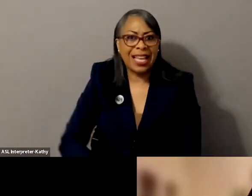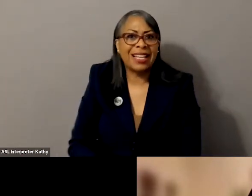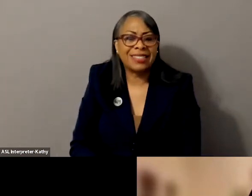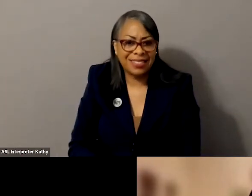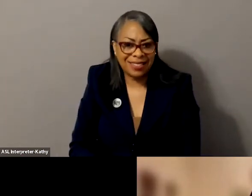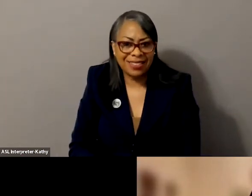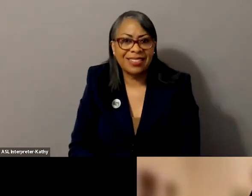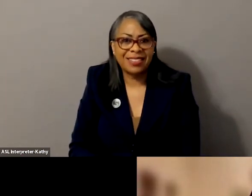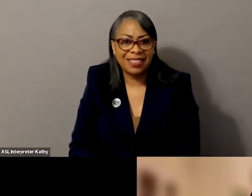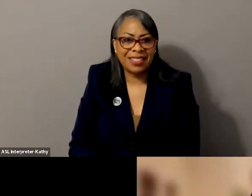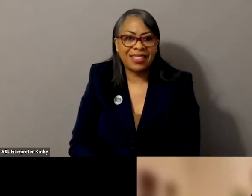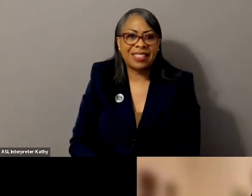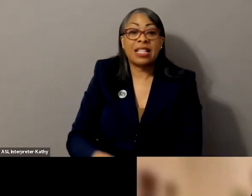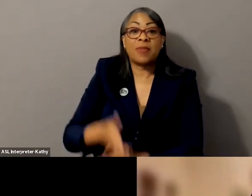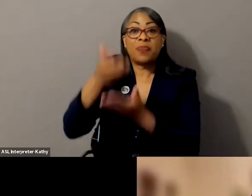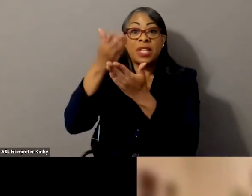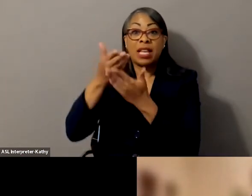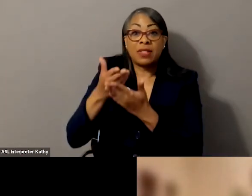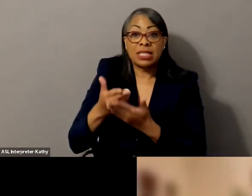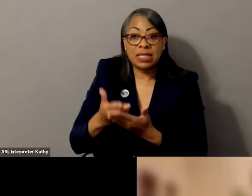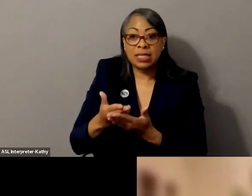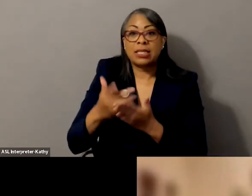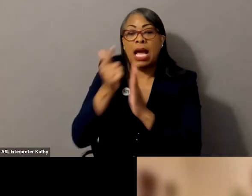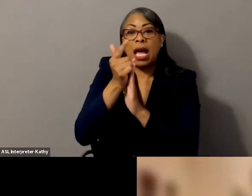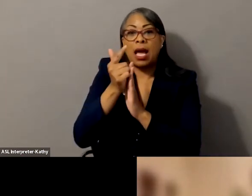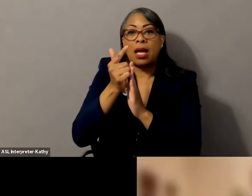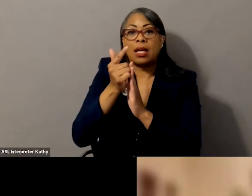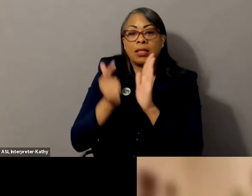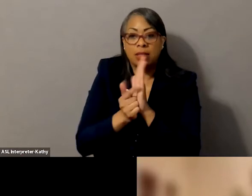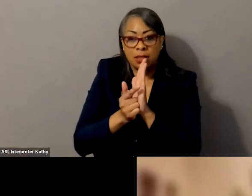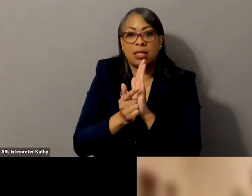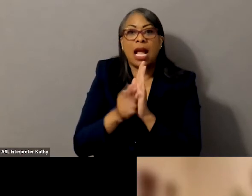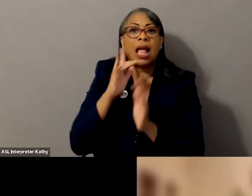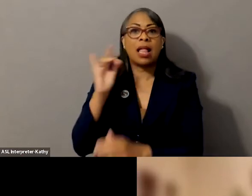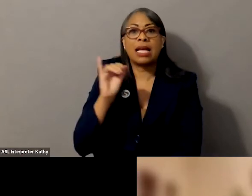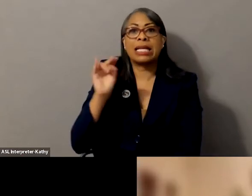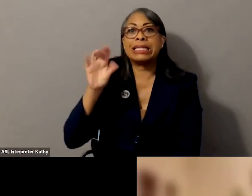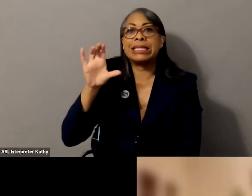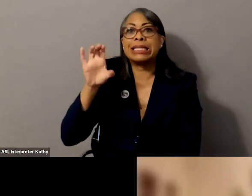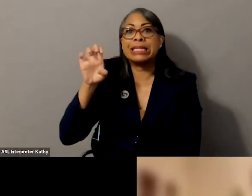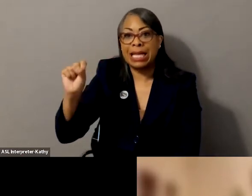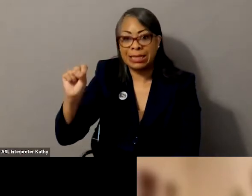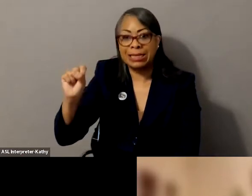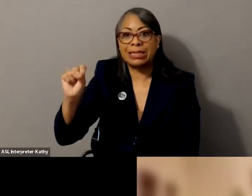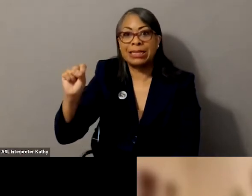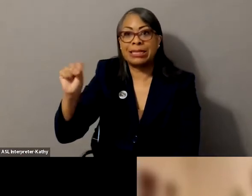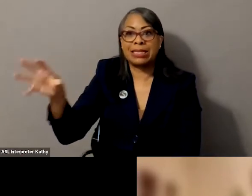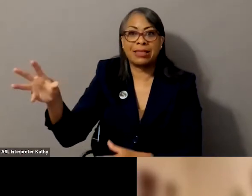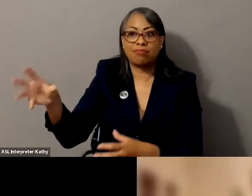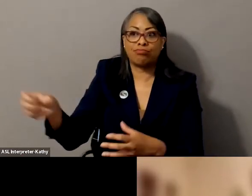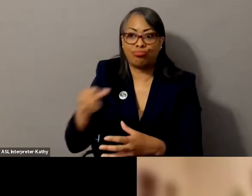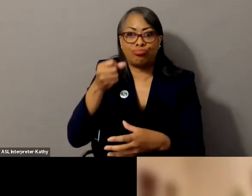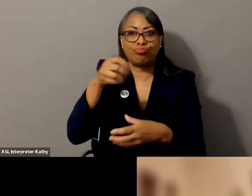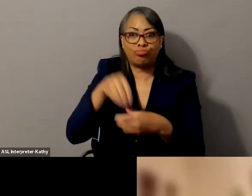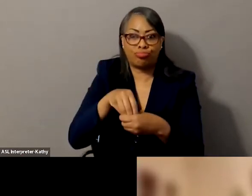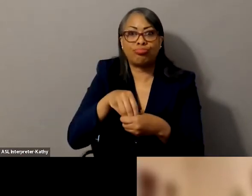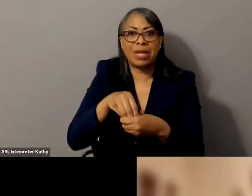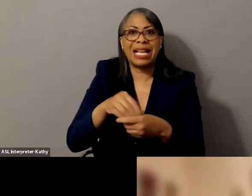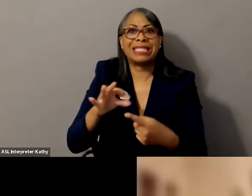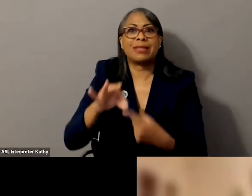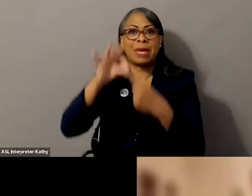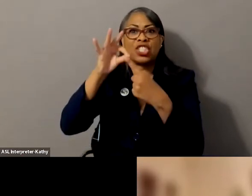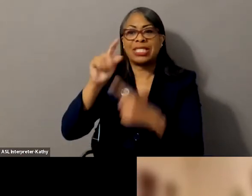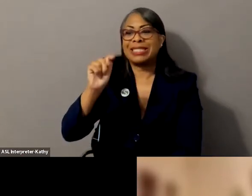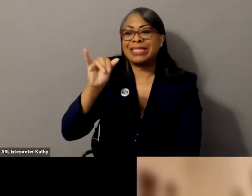The Evidence Act places statistical agencies like NCS at the heart of it all, especially Title III